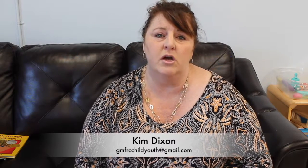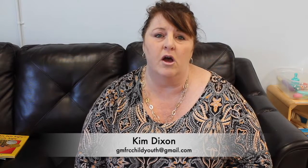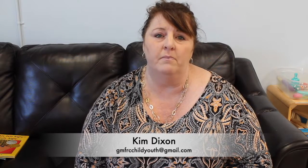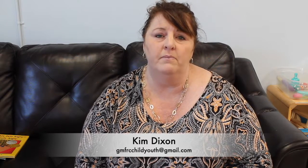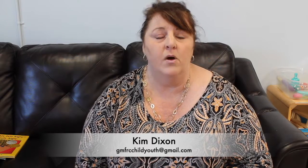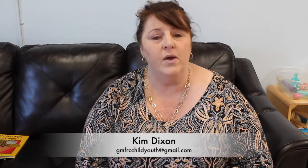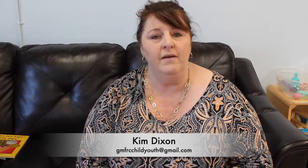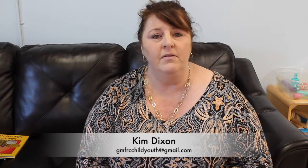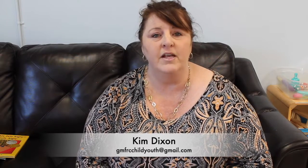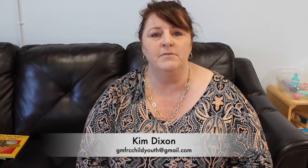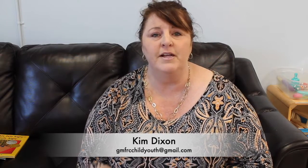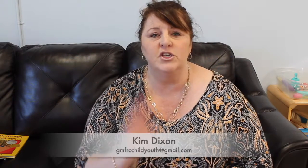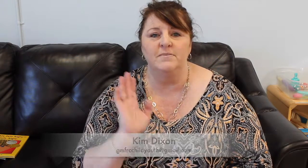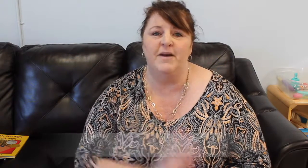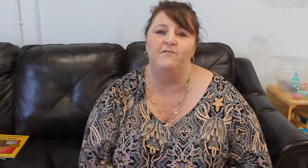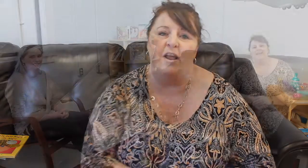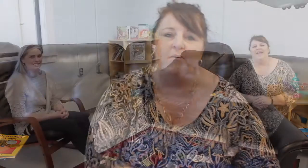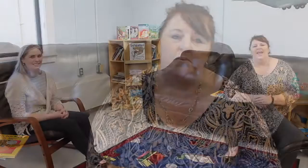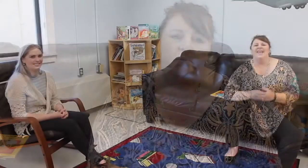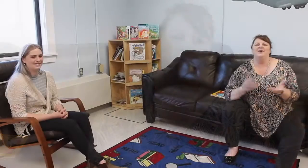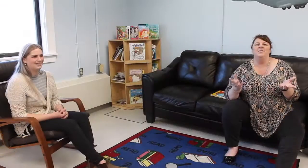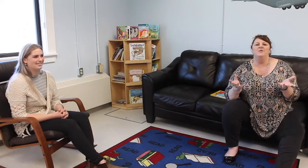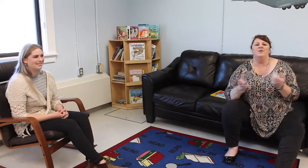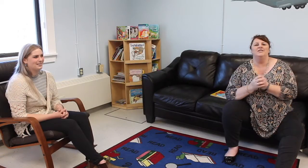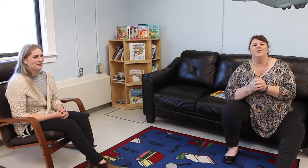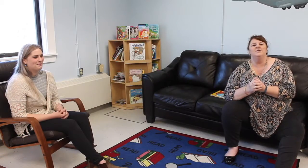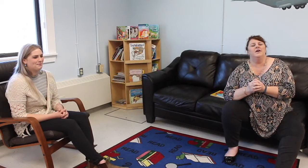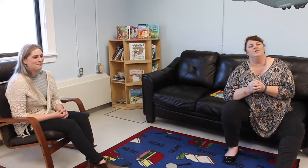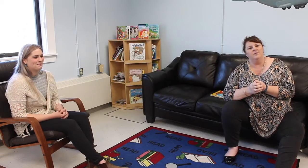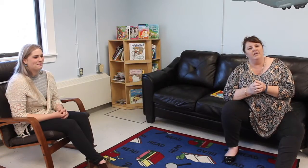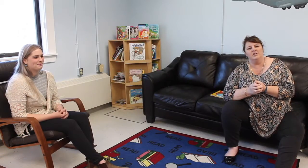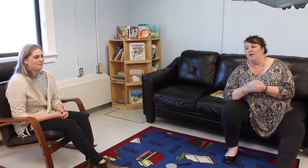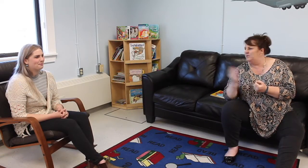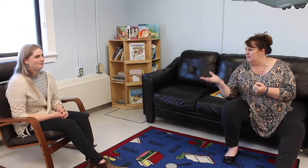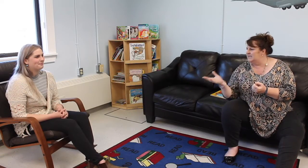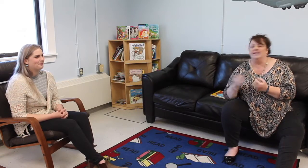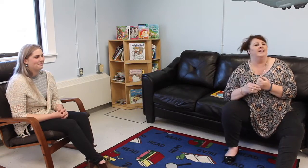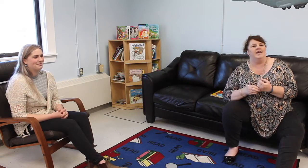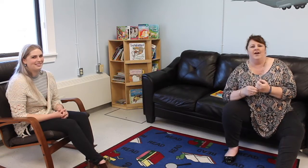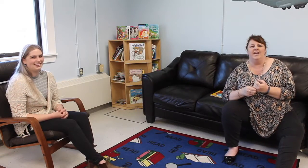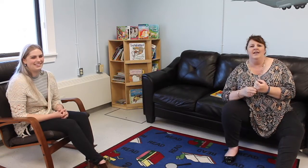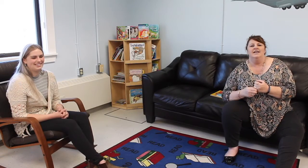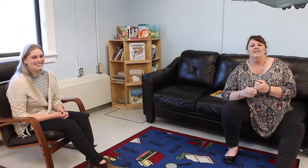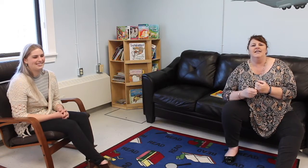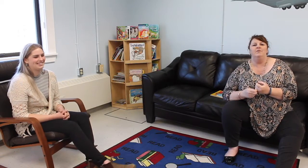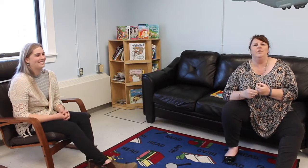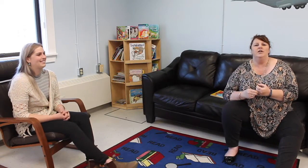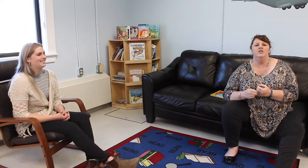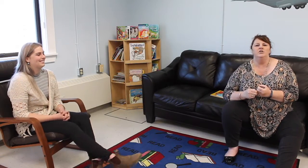gmfrcchildyouth@gmail.com. Okay, thanks so much. Bye for now. Hey, good morning, boys and girls. Welcome to Parent Talk with Miss Kalita and I. Today we wanted to